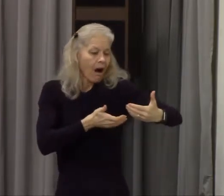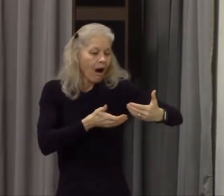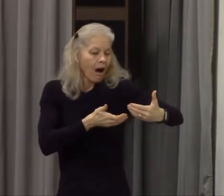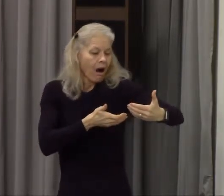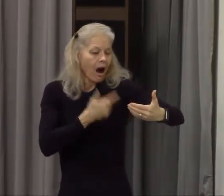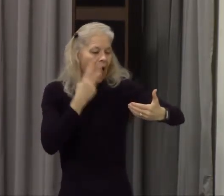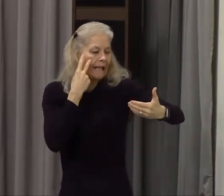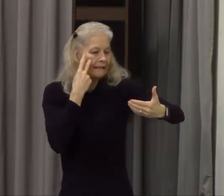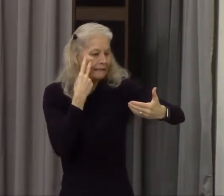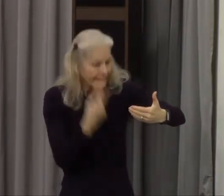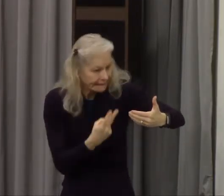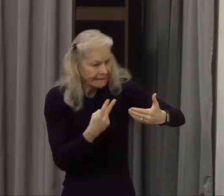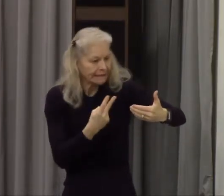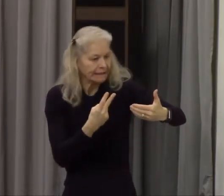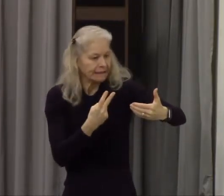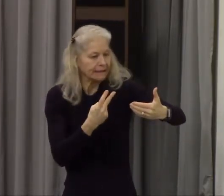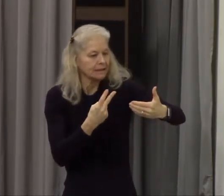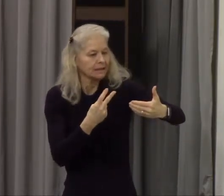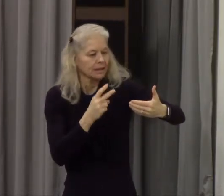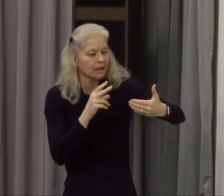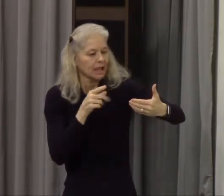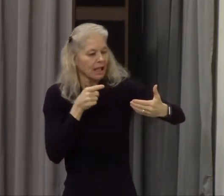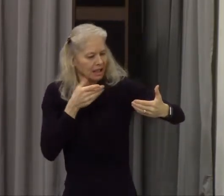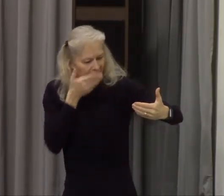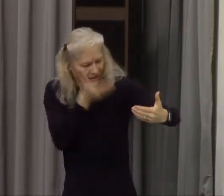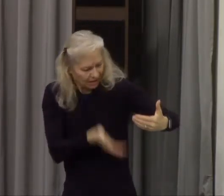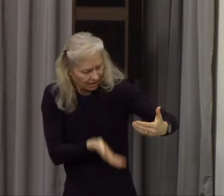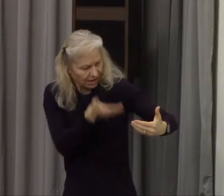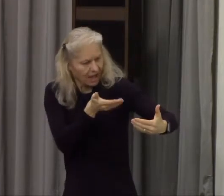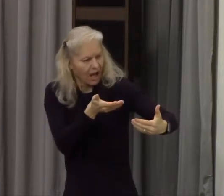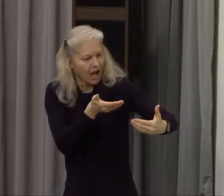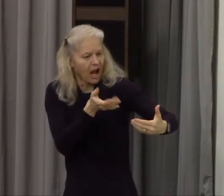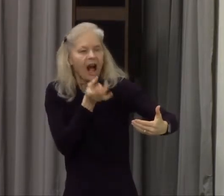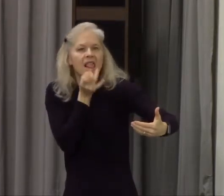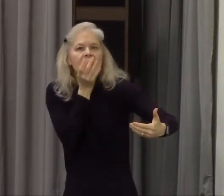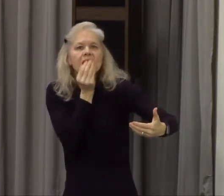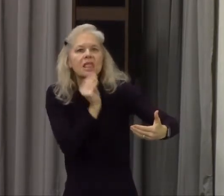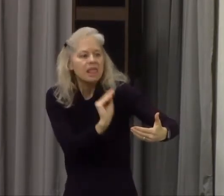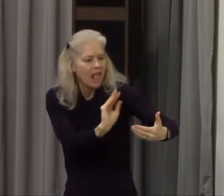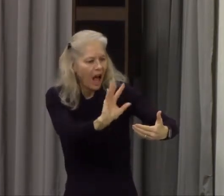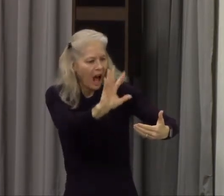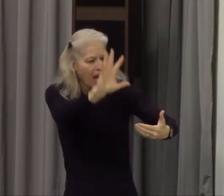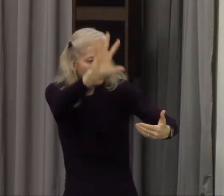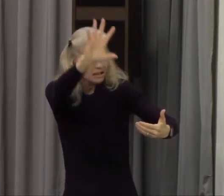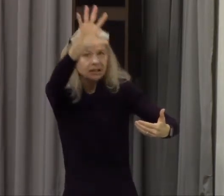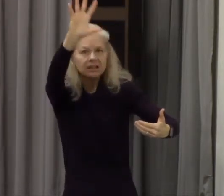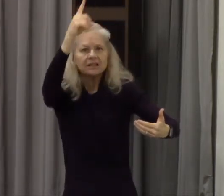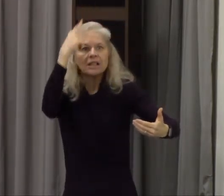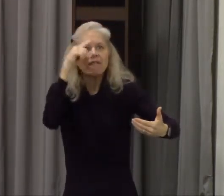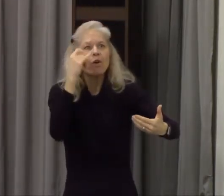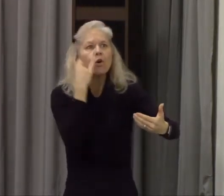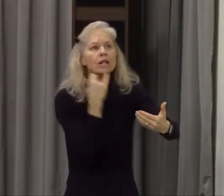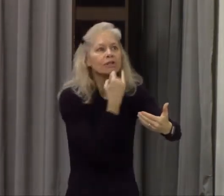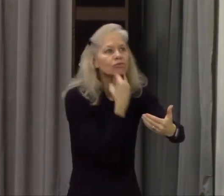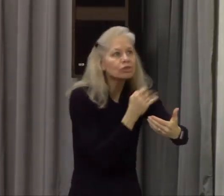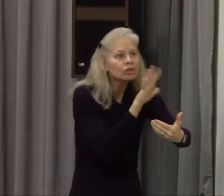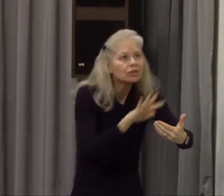light to lighten the Gentiles and the glory of thy people Israel." The greatest